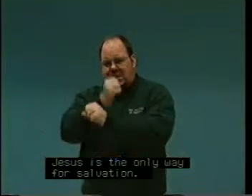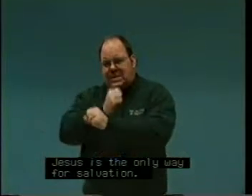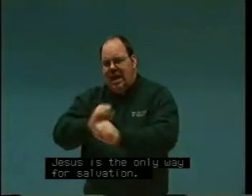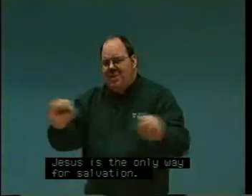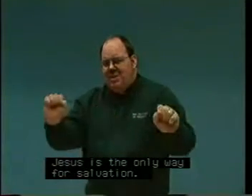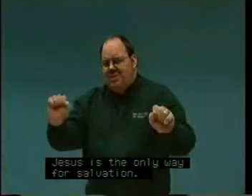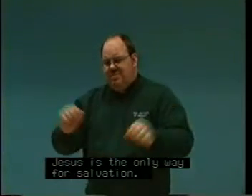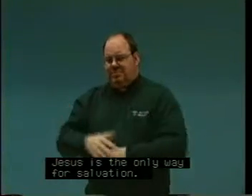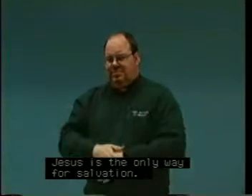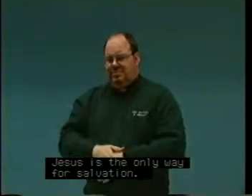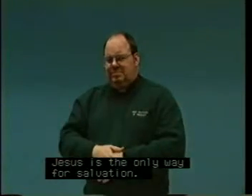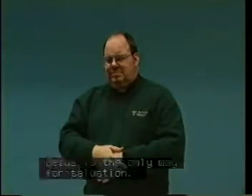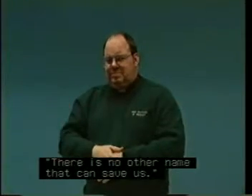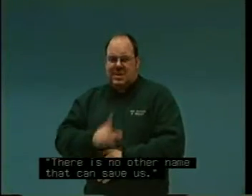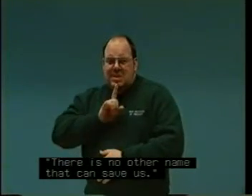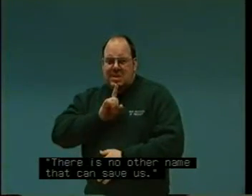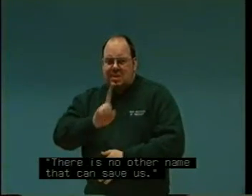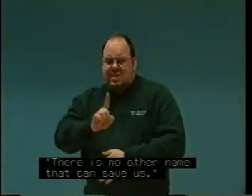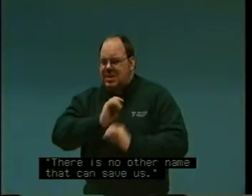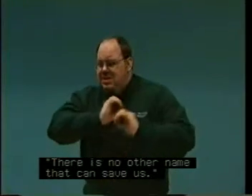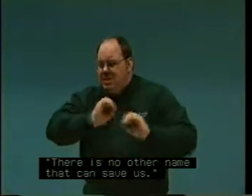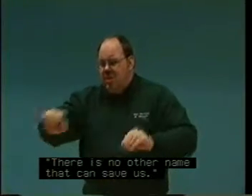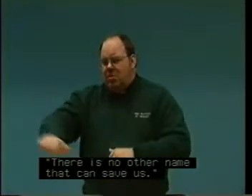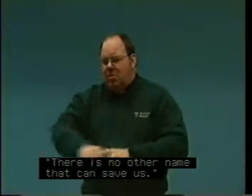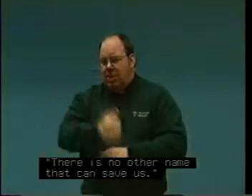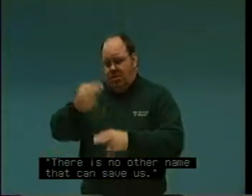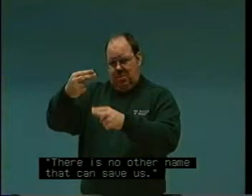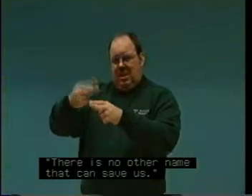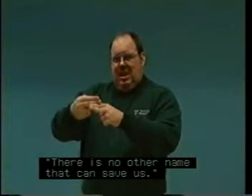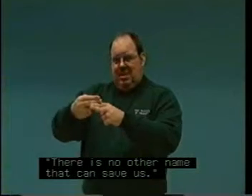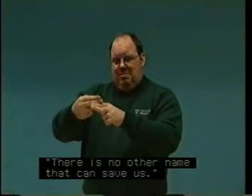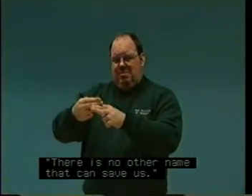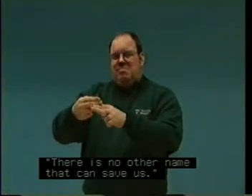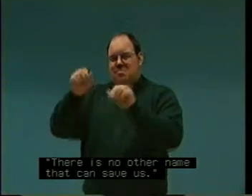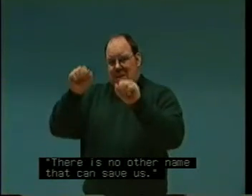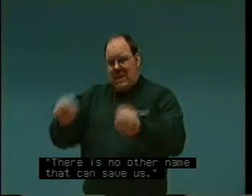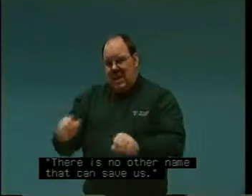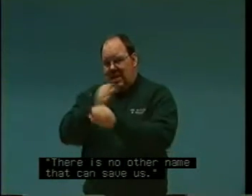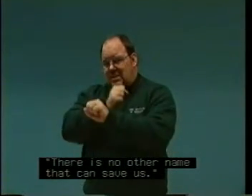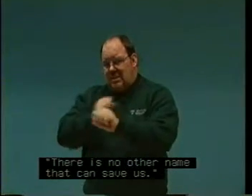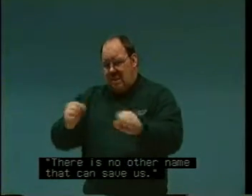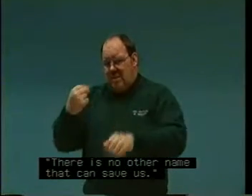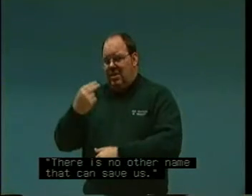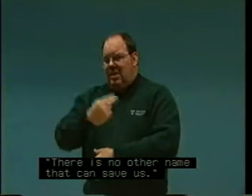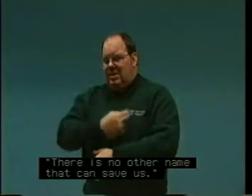only way for salvation. There is no other name that can save us.